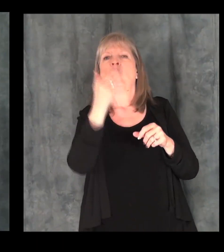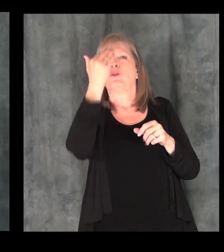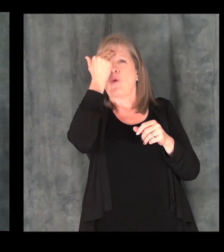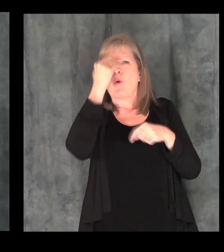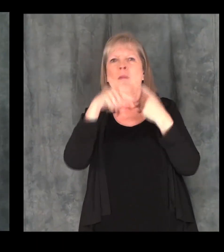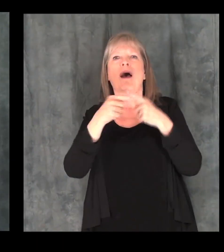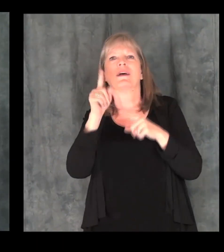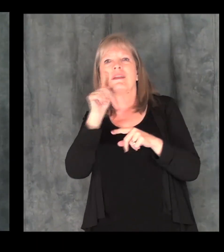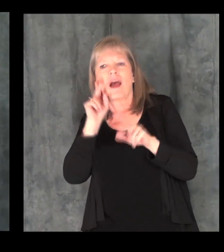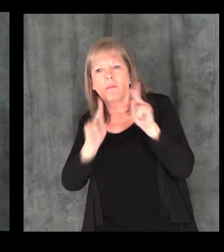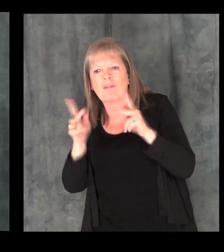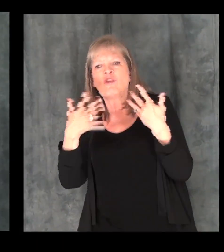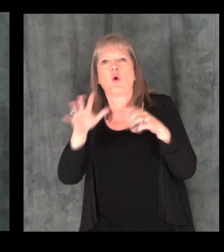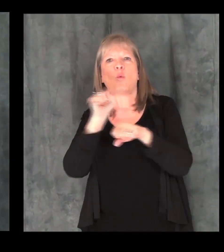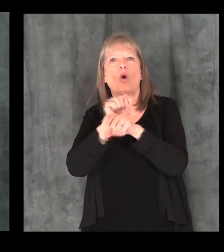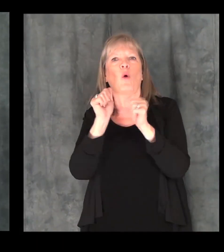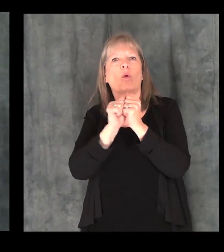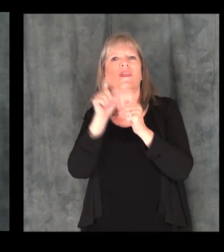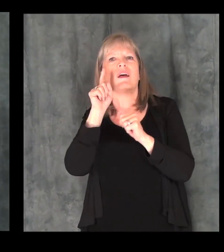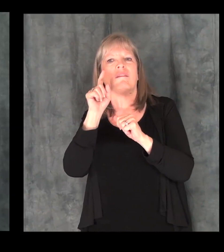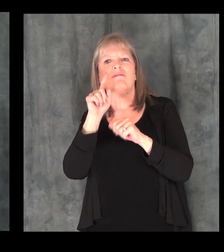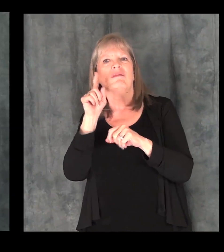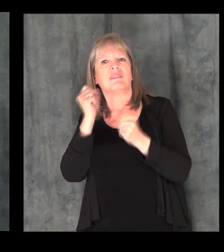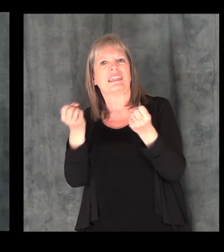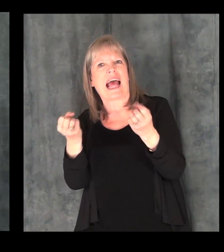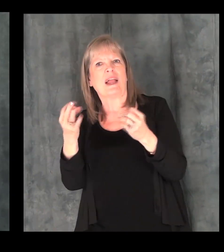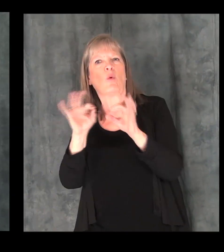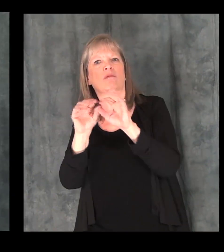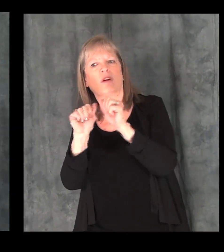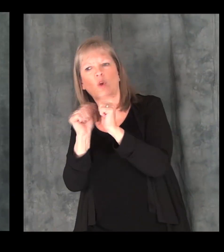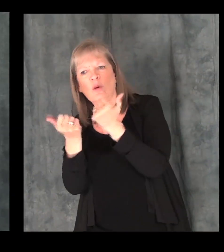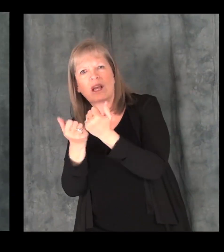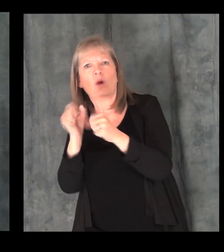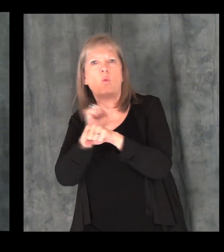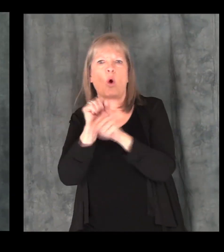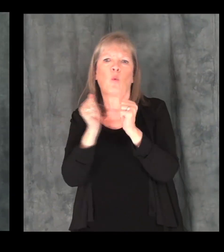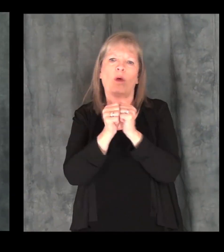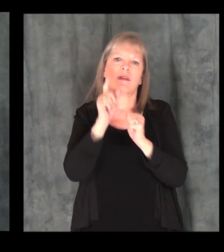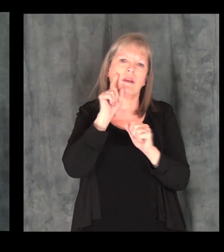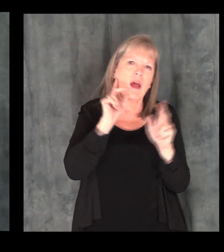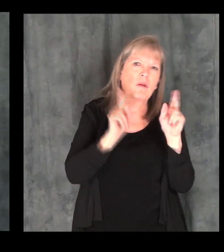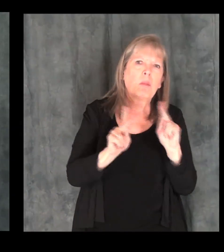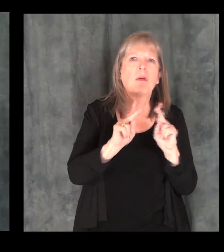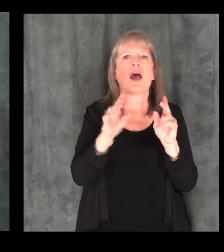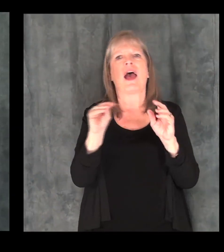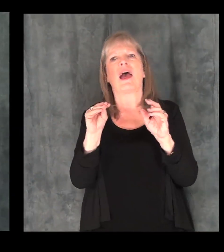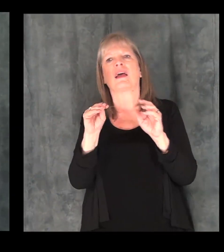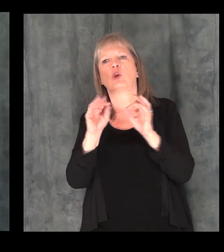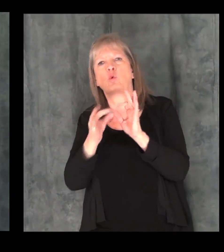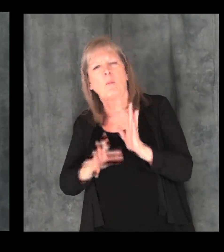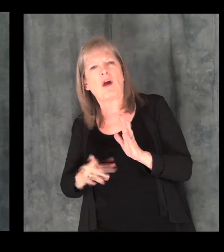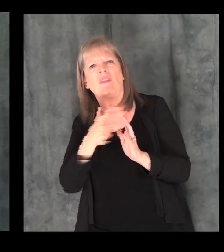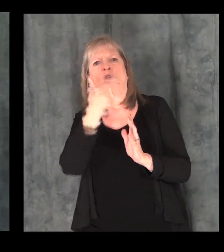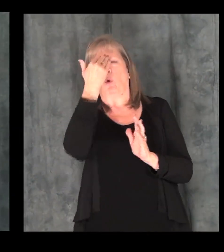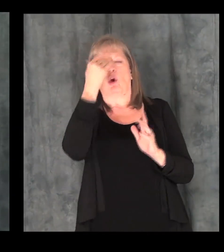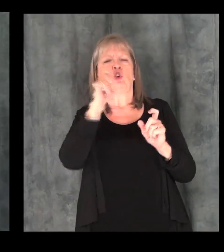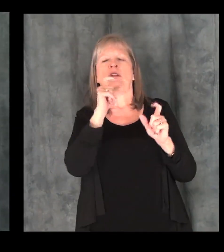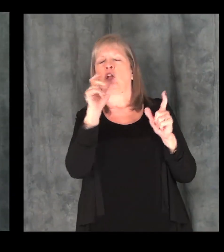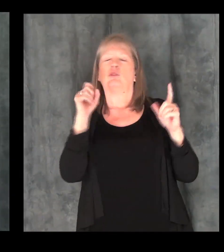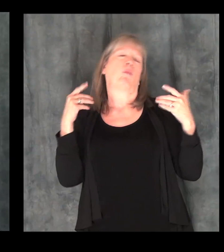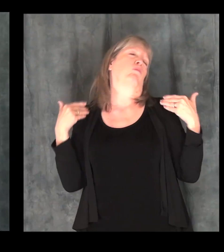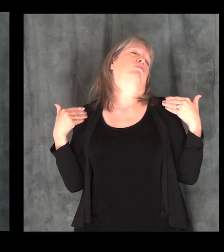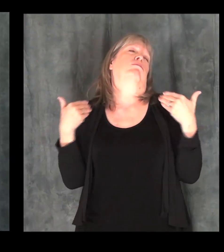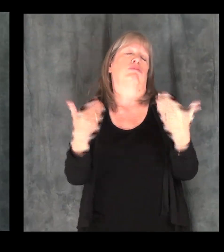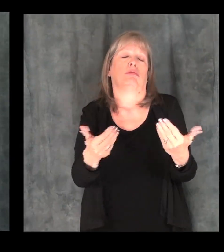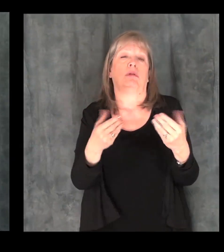on various issues to do with legal interpreting. So they were already very aware that they couldn't just jump in head first and offer a